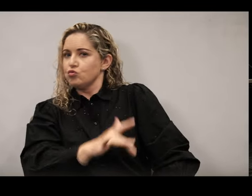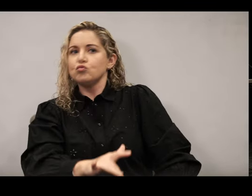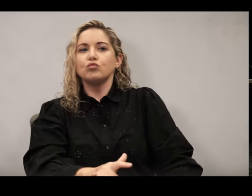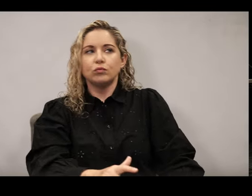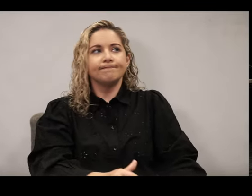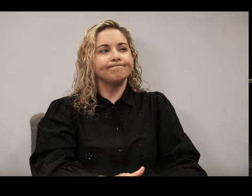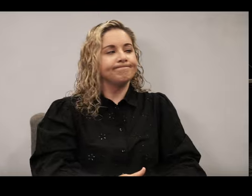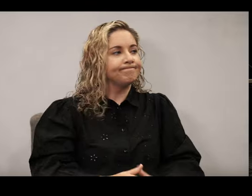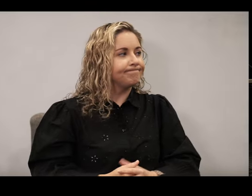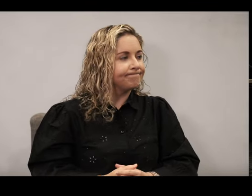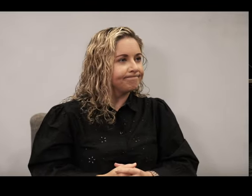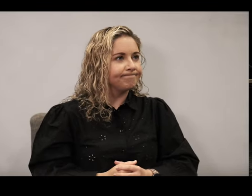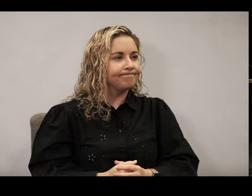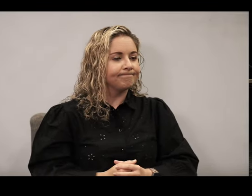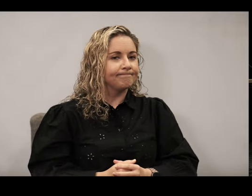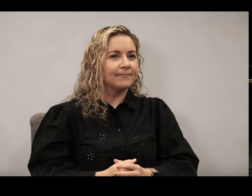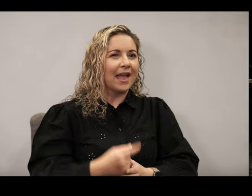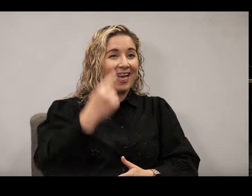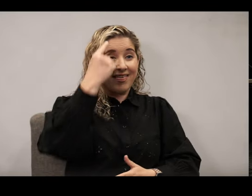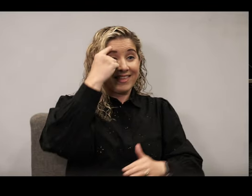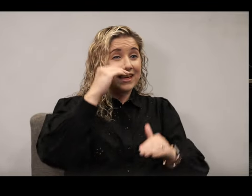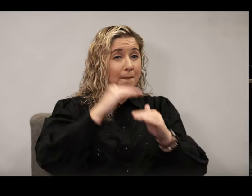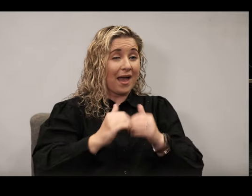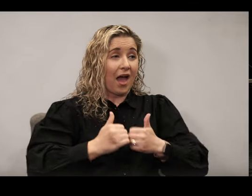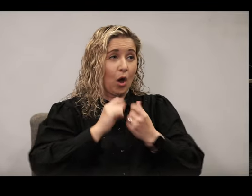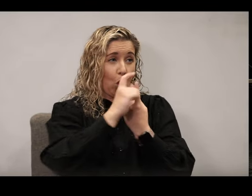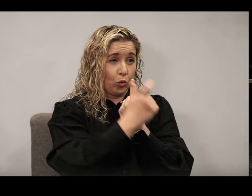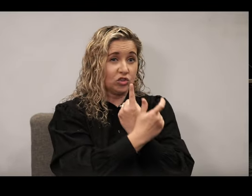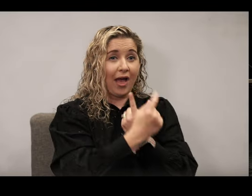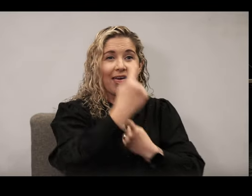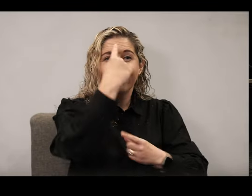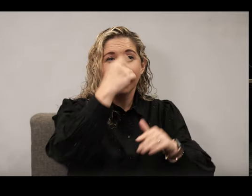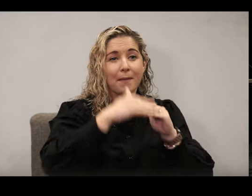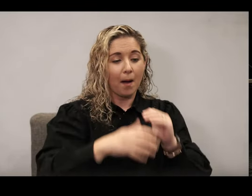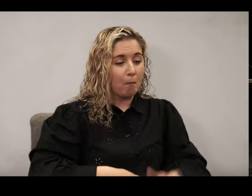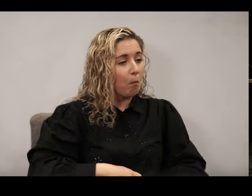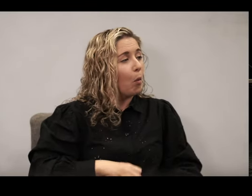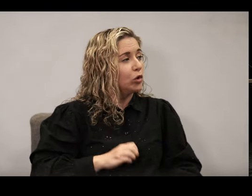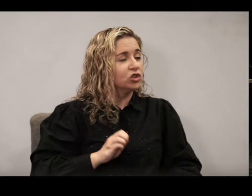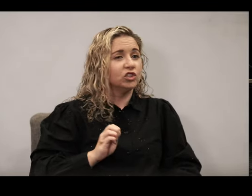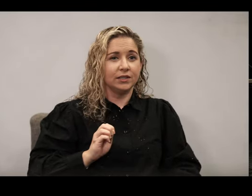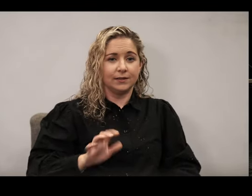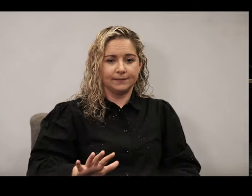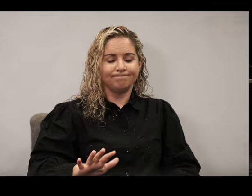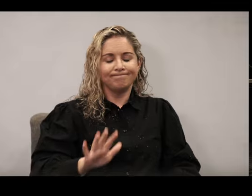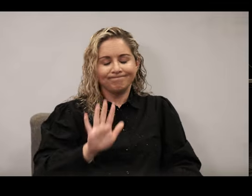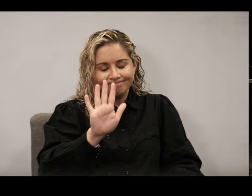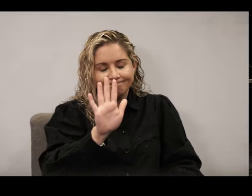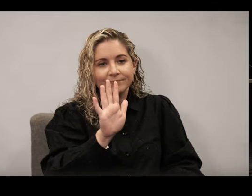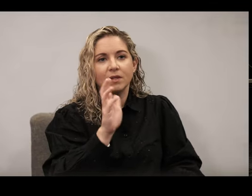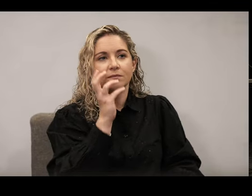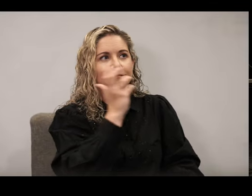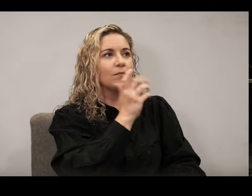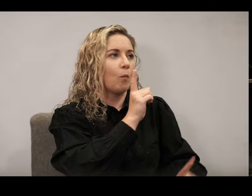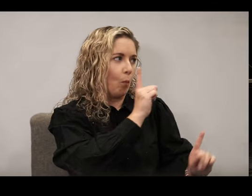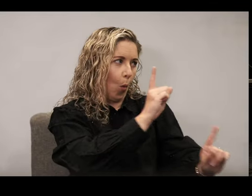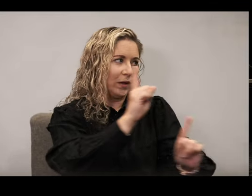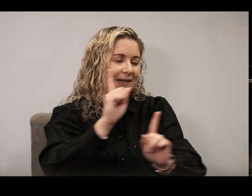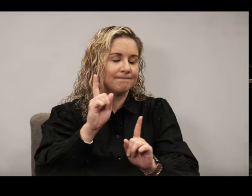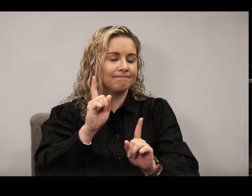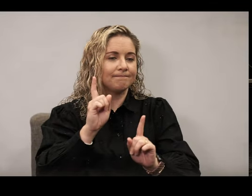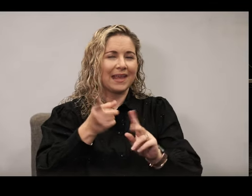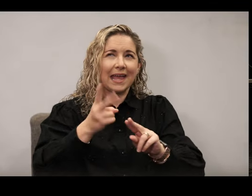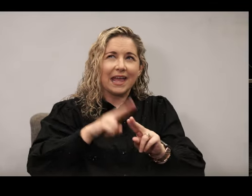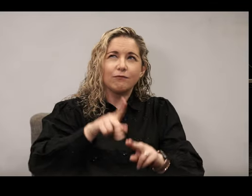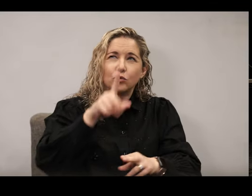culture. Think with me, abortion. And I'm sorry if this is a painful topic for you. Know that all your sins, if you come to